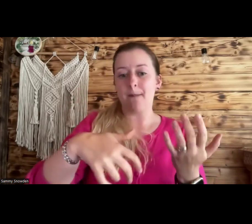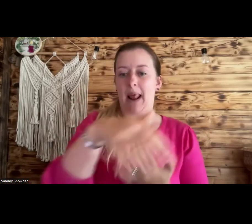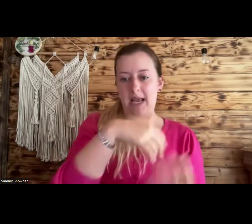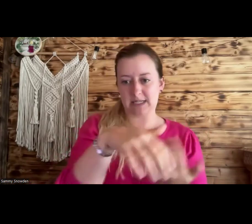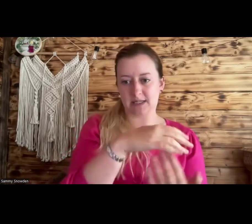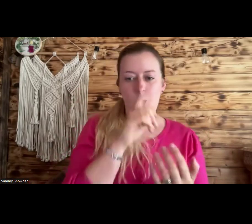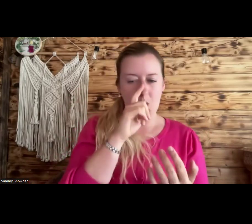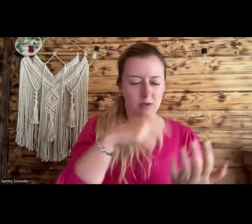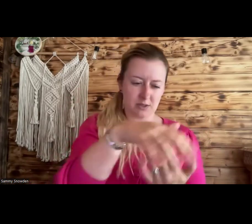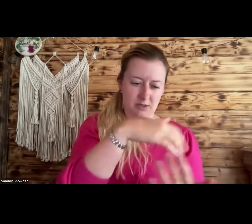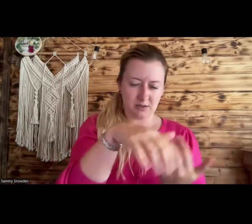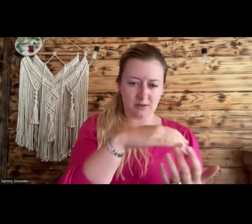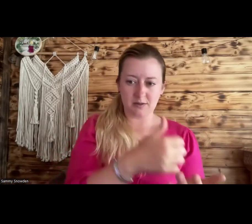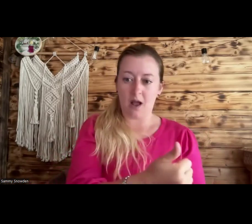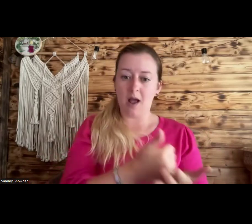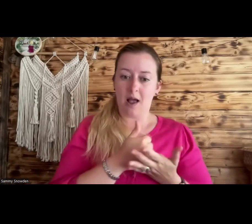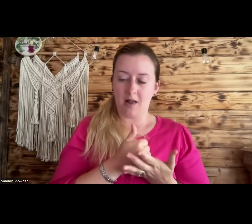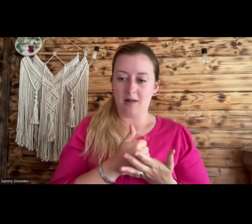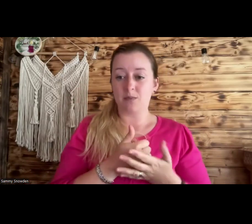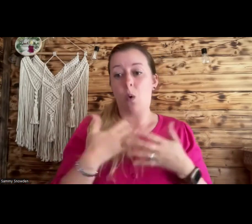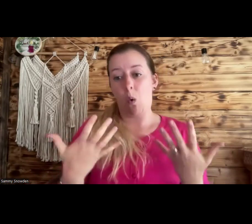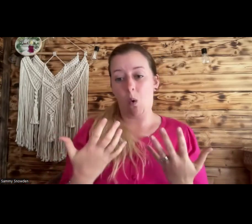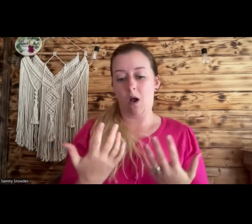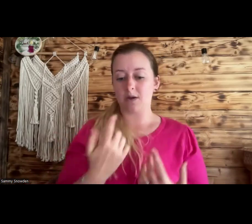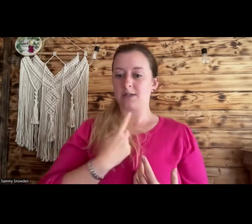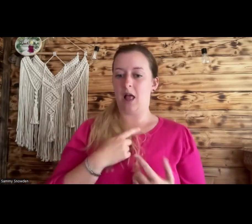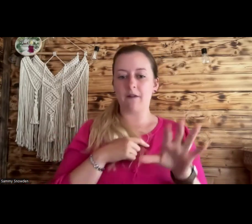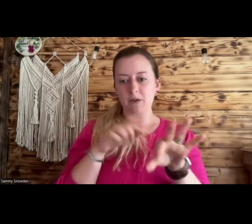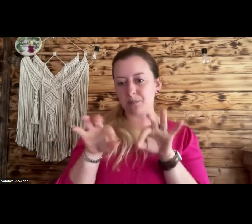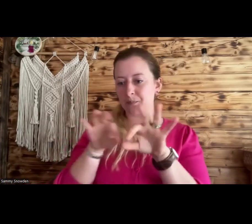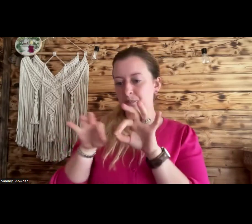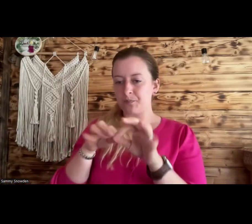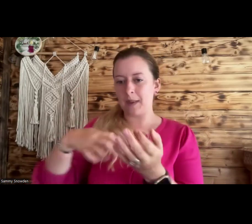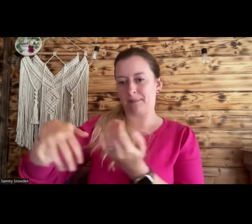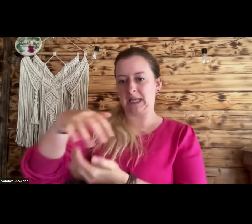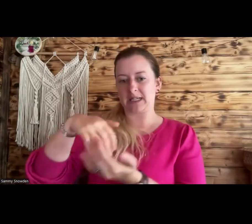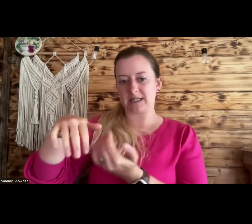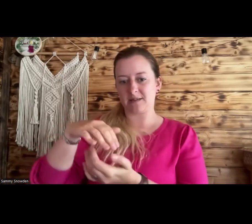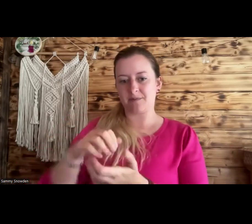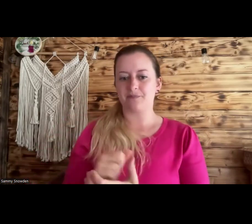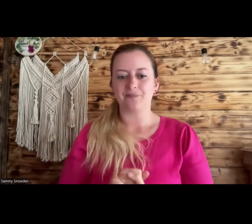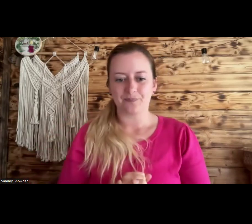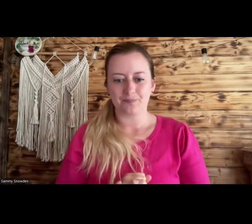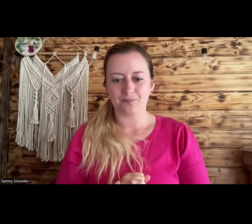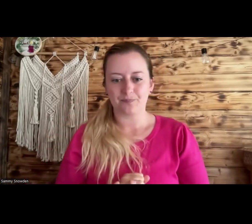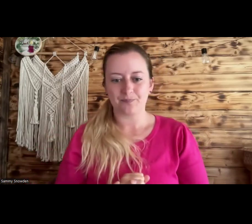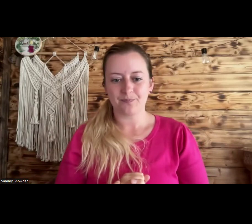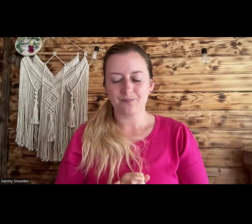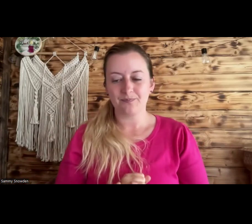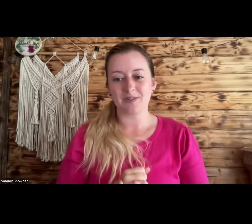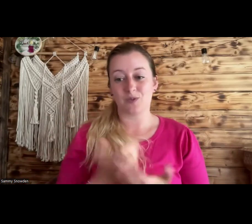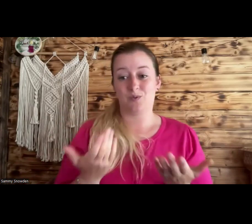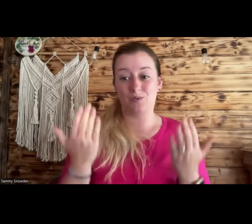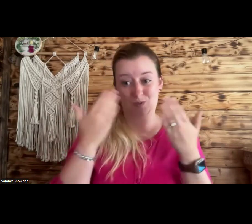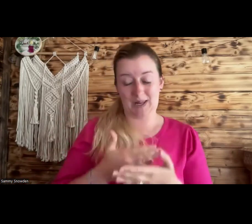ourselves. So we have a plethora of oils to choose from. And one I've used today to try and make me focus and concentrate